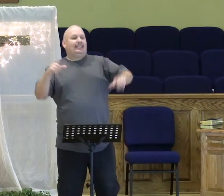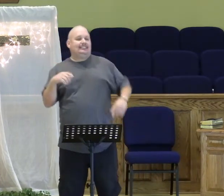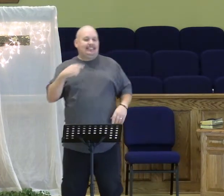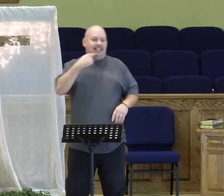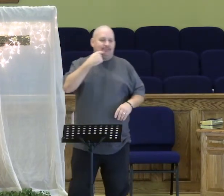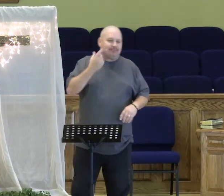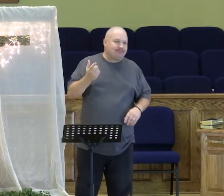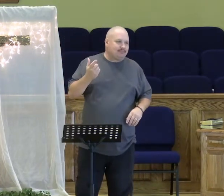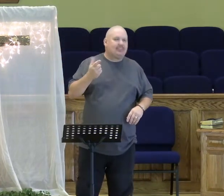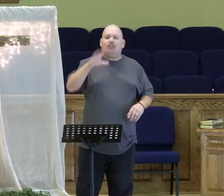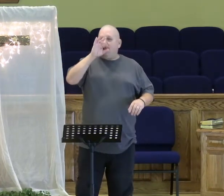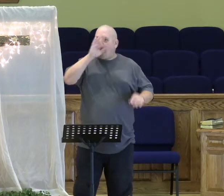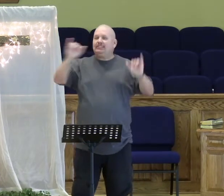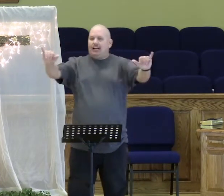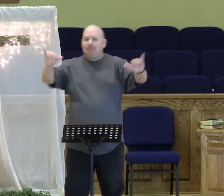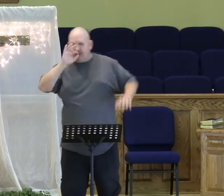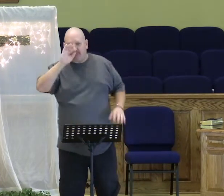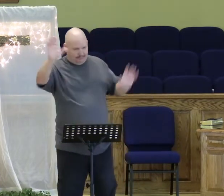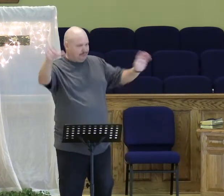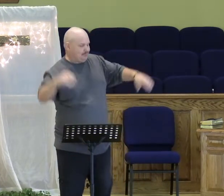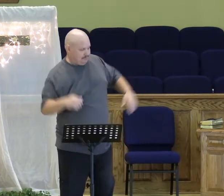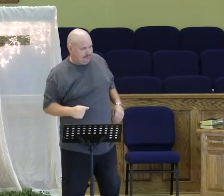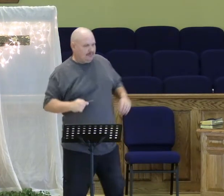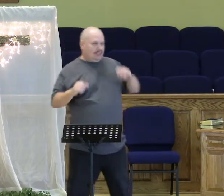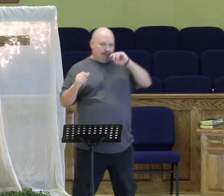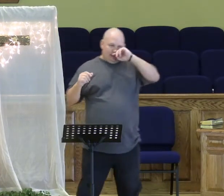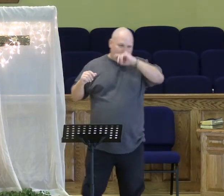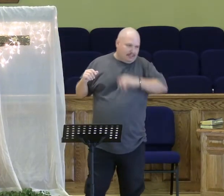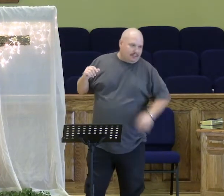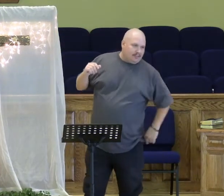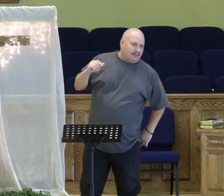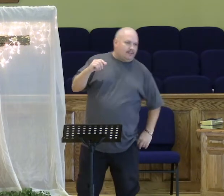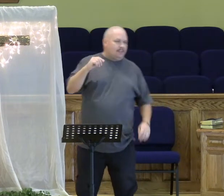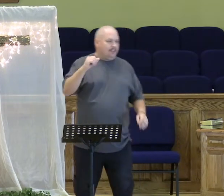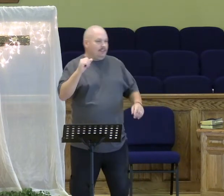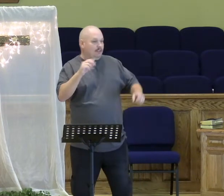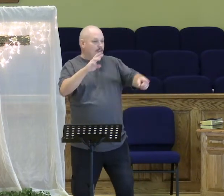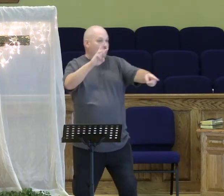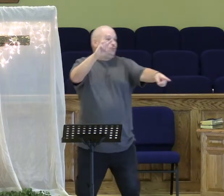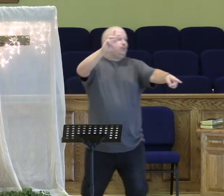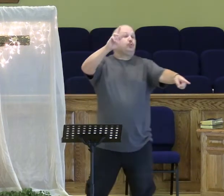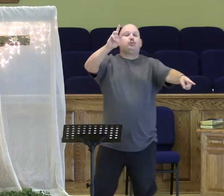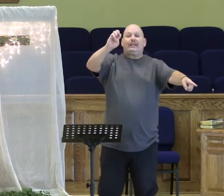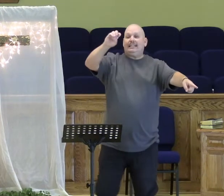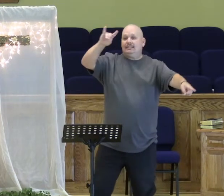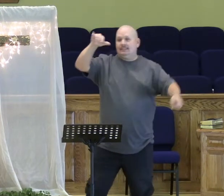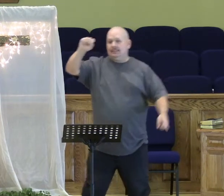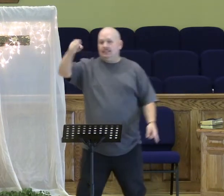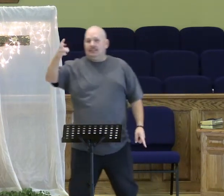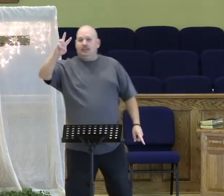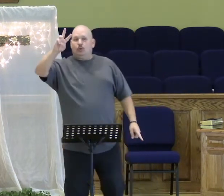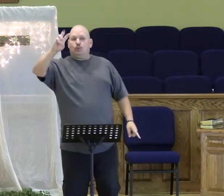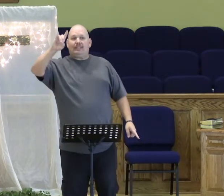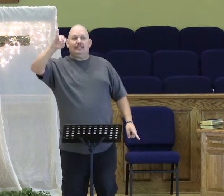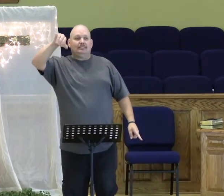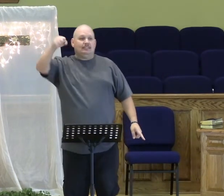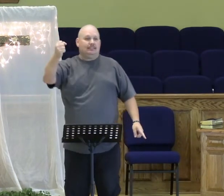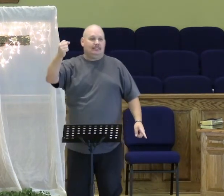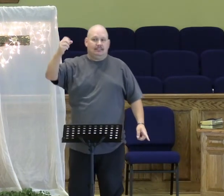Hardee's, yeah. All right, let's go with Chick-fil-A. I think most hands raised are Chick-fil-A, all right? Oh, wait, somebody want Wendy's to be represented. Who